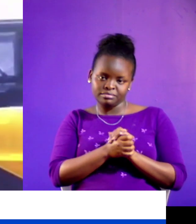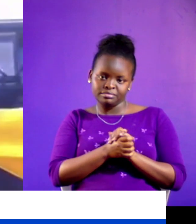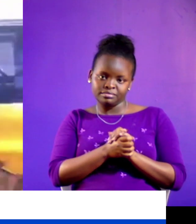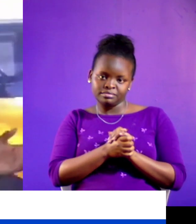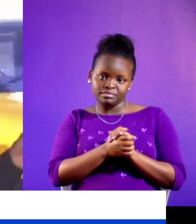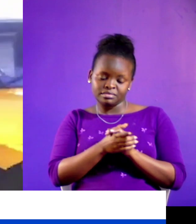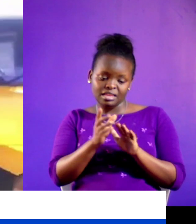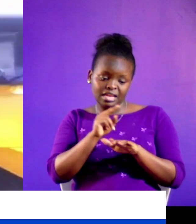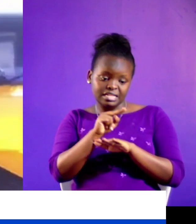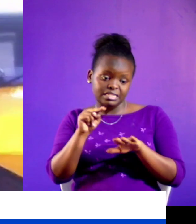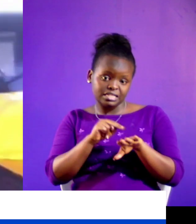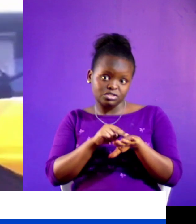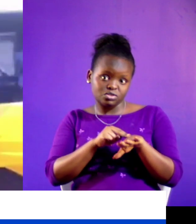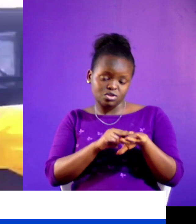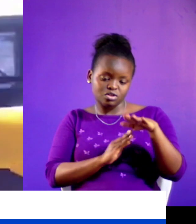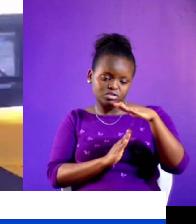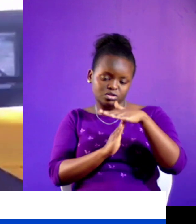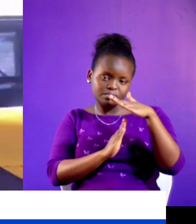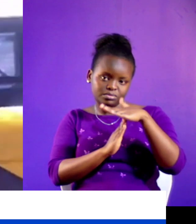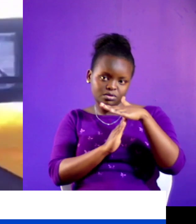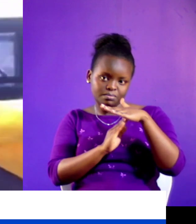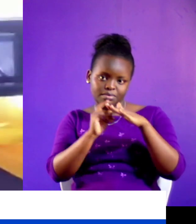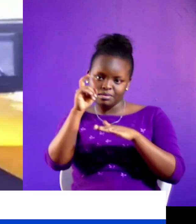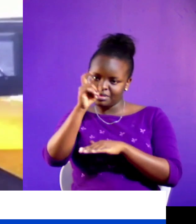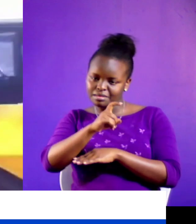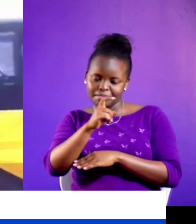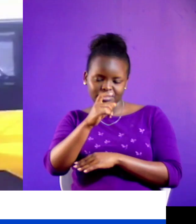and a national priority for ODM that Ruto must go,